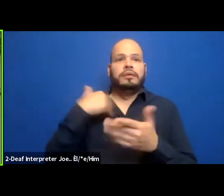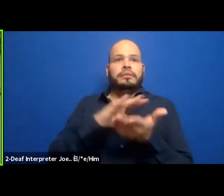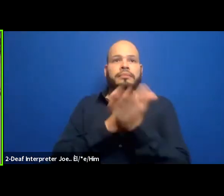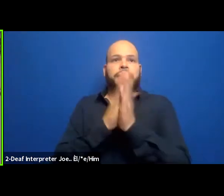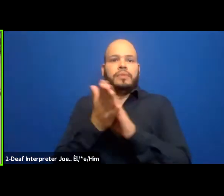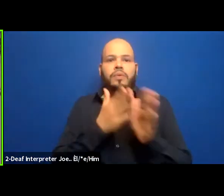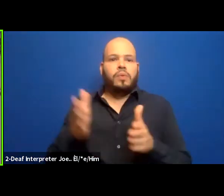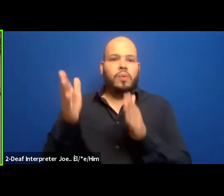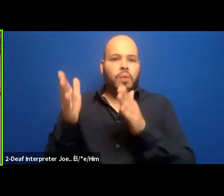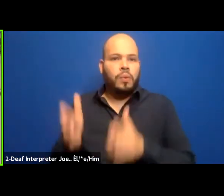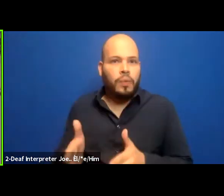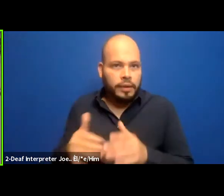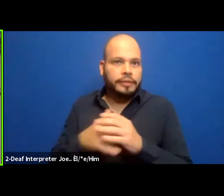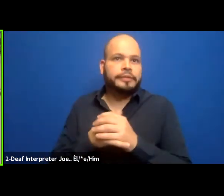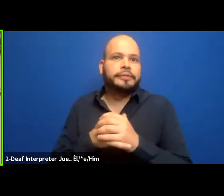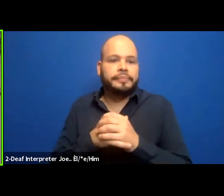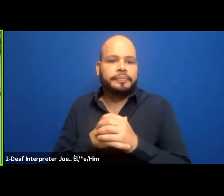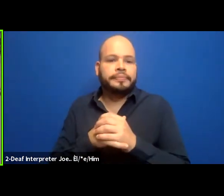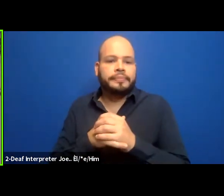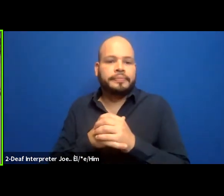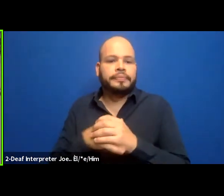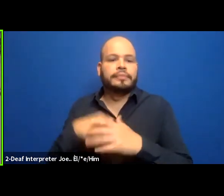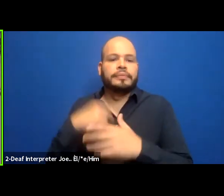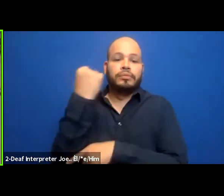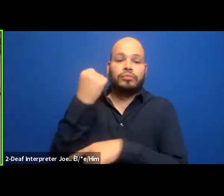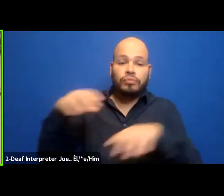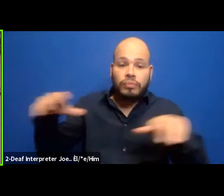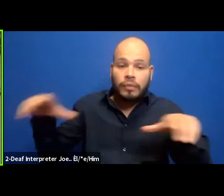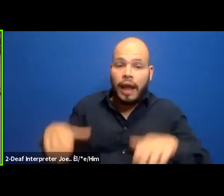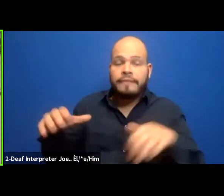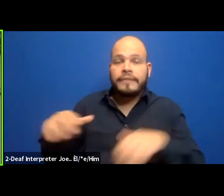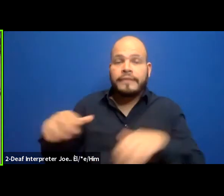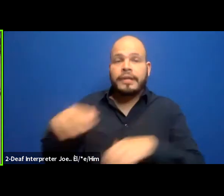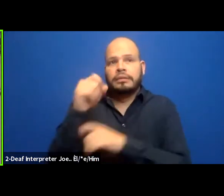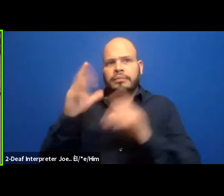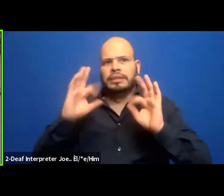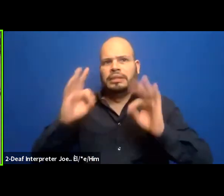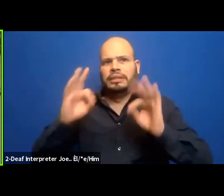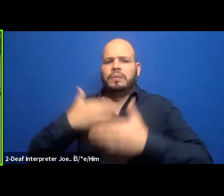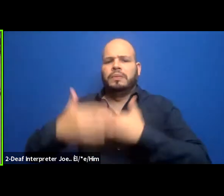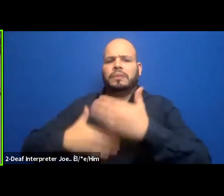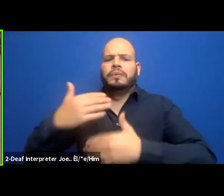Going through the system, being on 7 years probation,